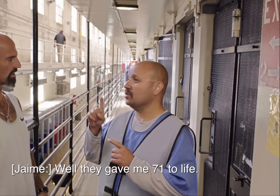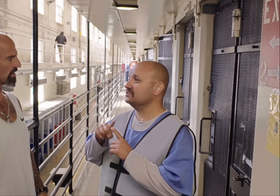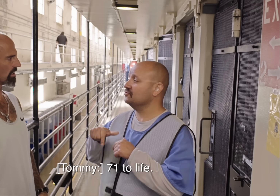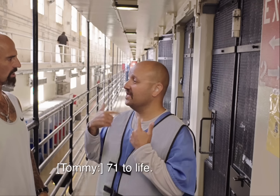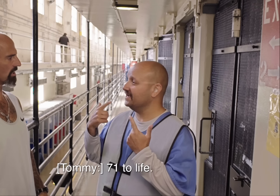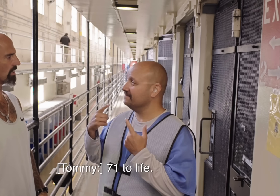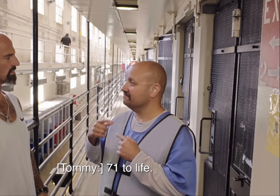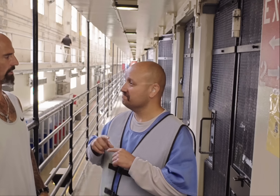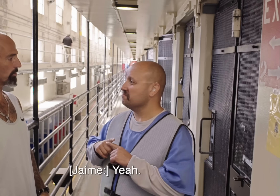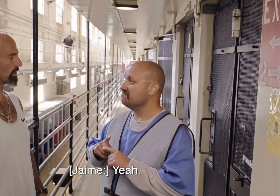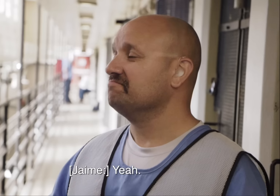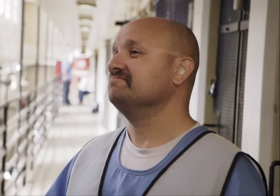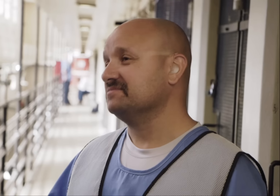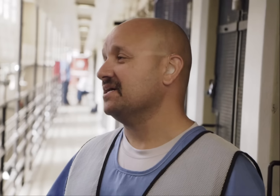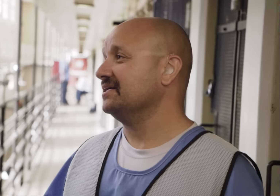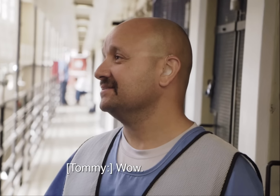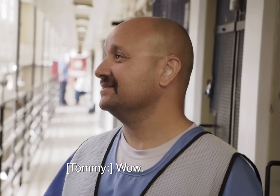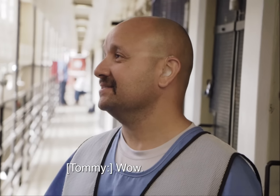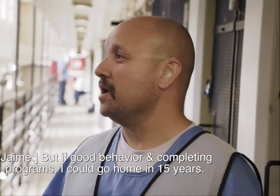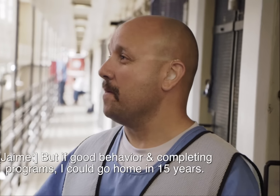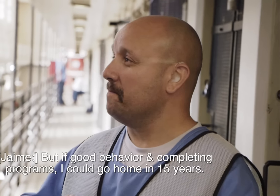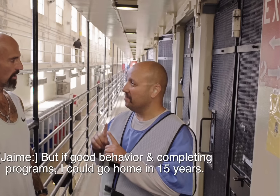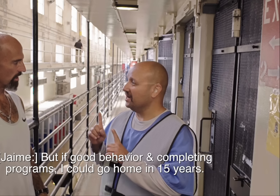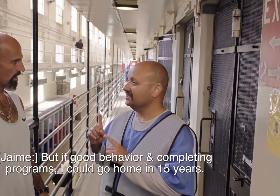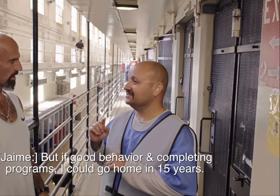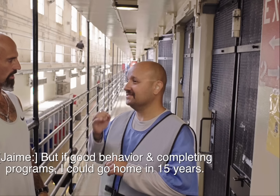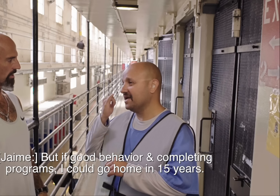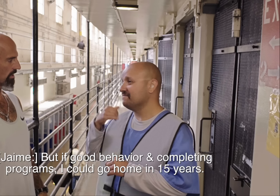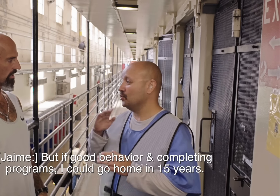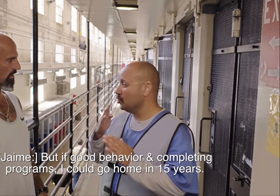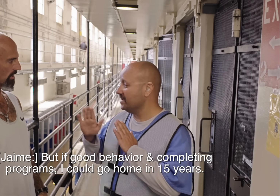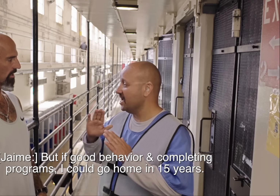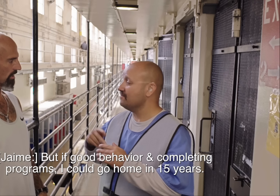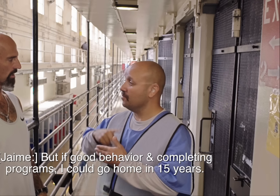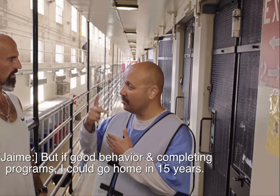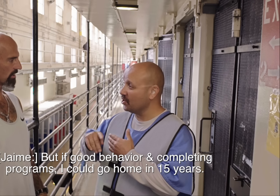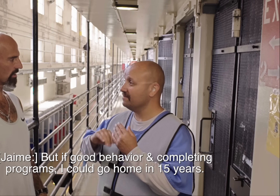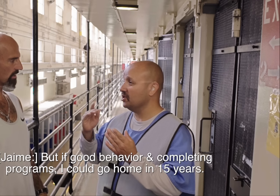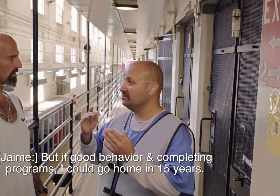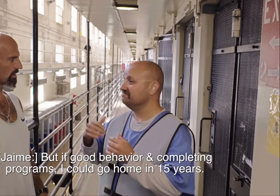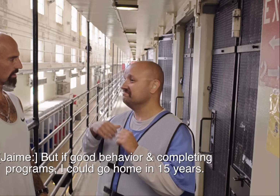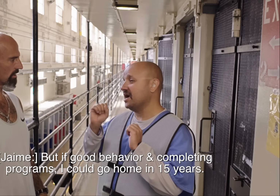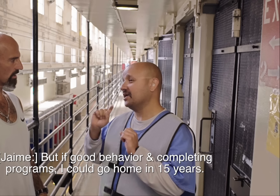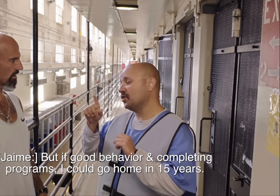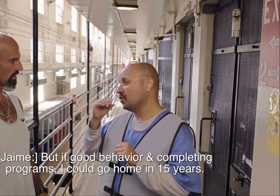to life. 71 to life? Wow. But if good behavior program home, I can go